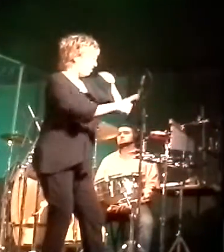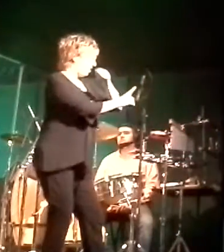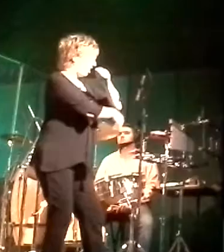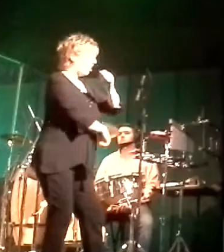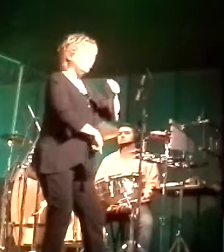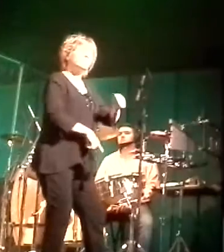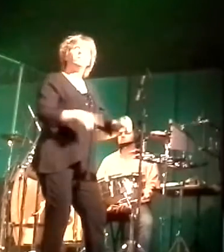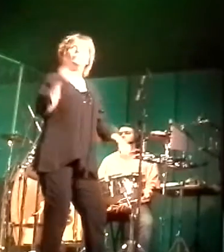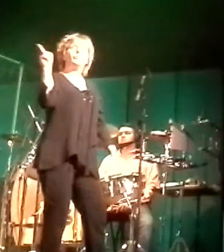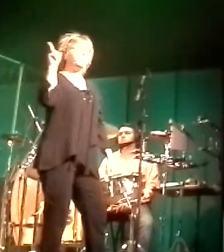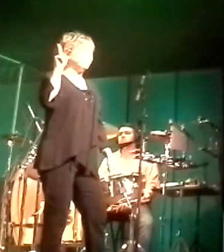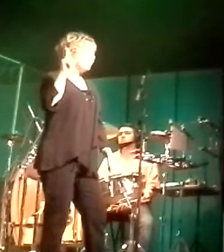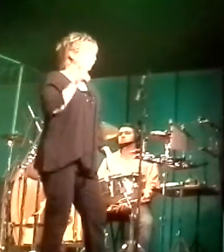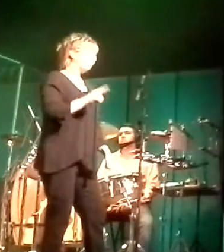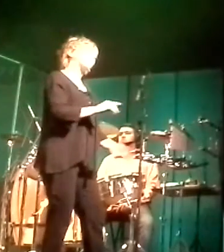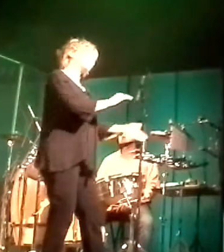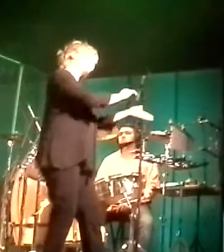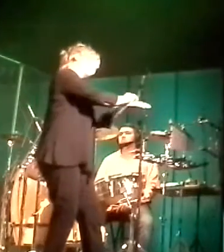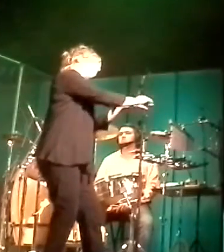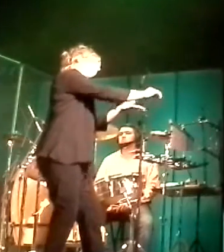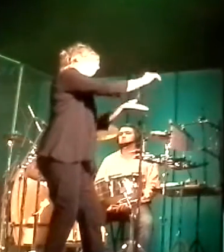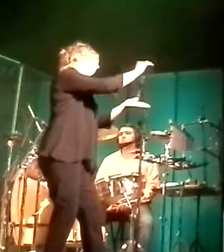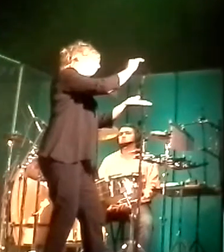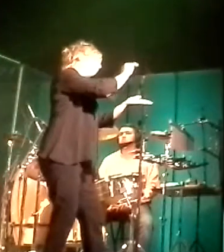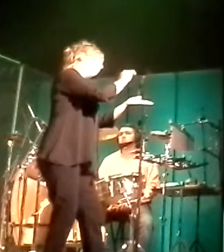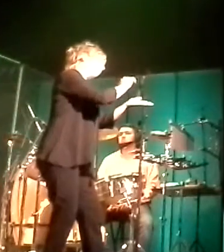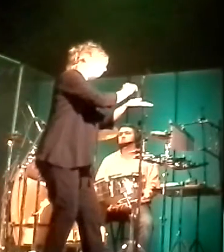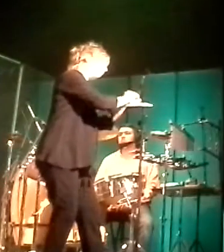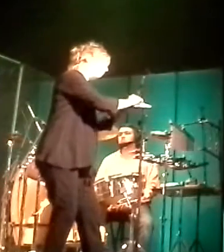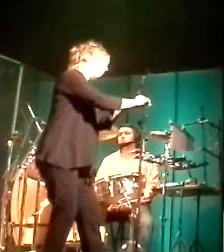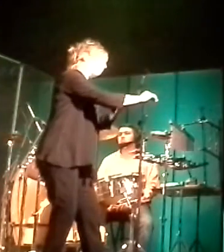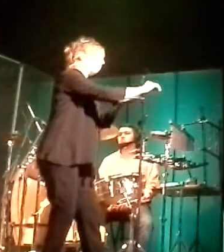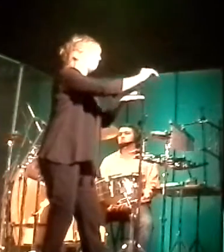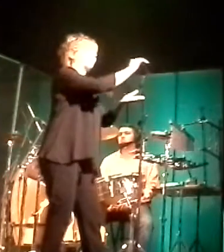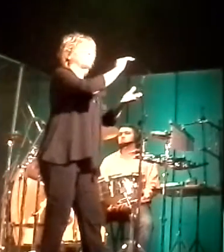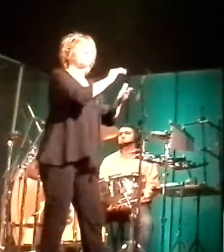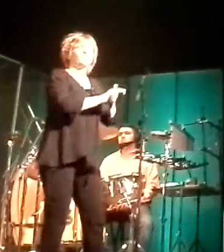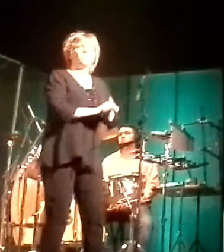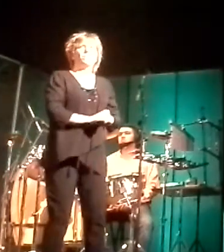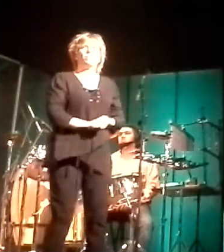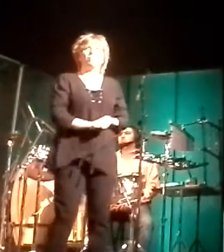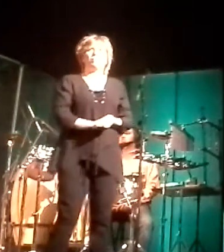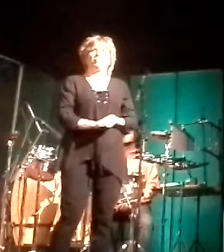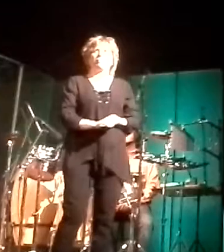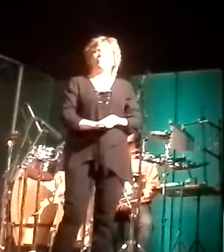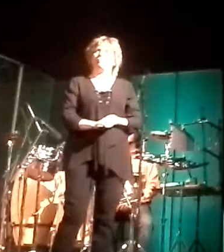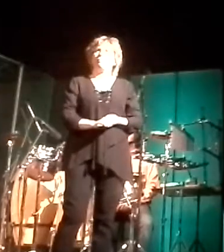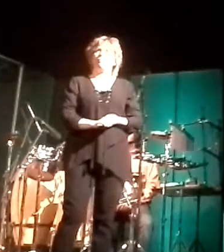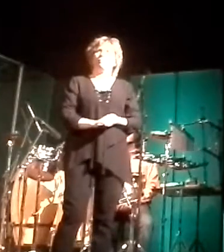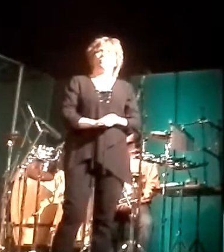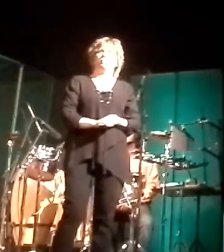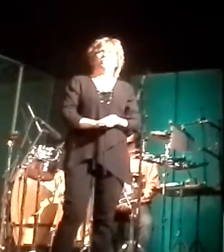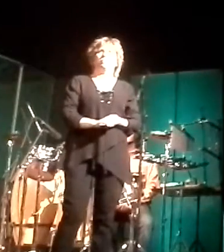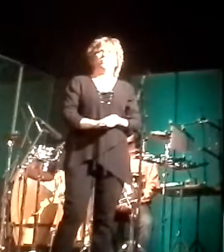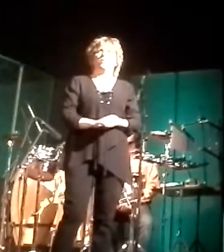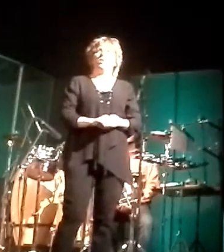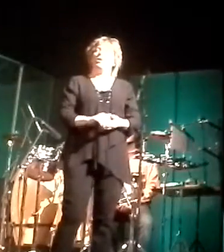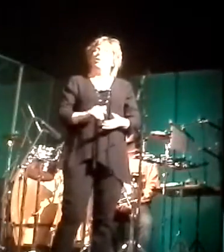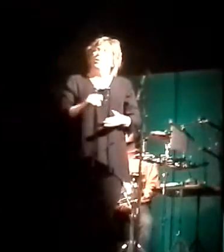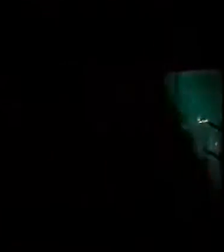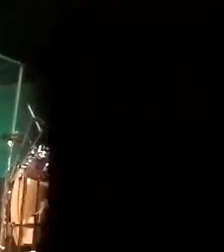Mercy triumphs over judgment. I know that